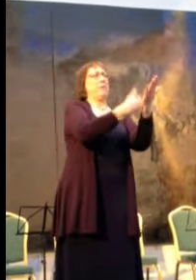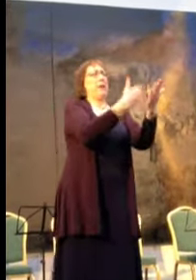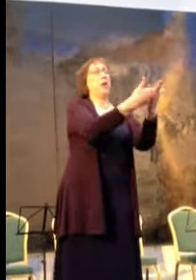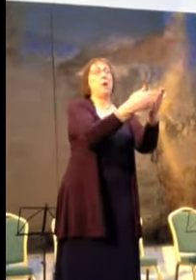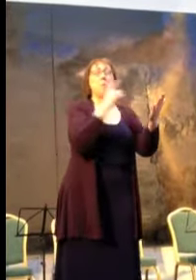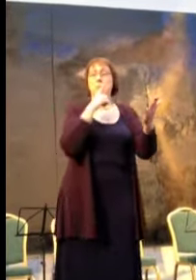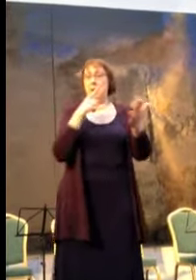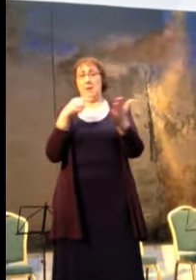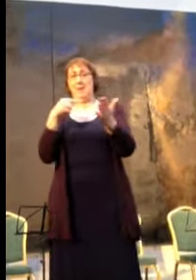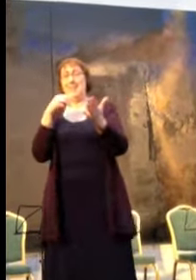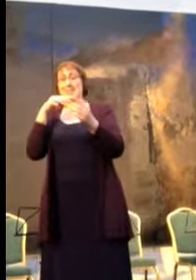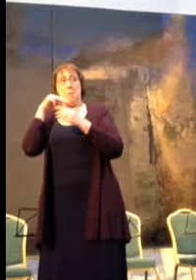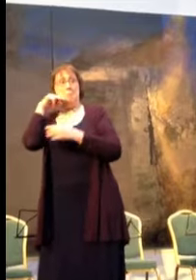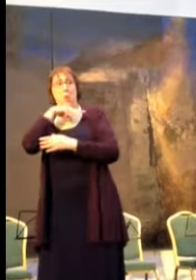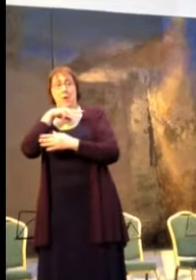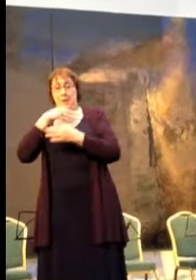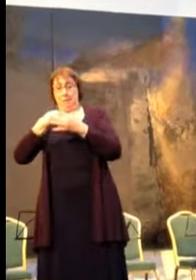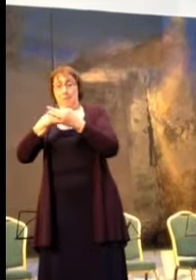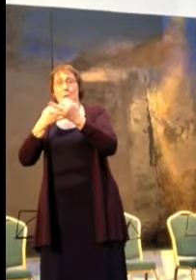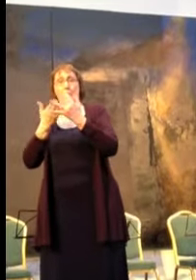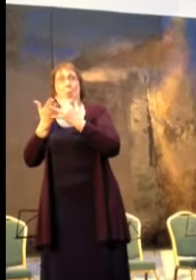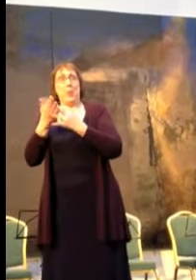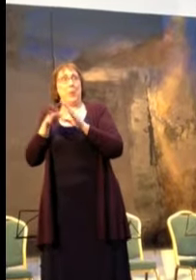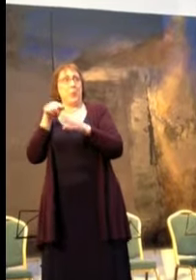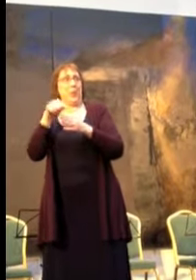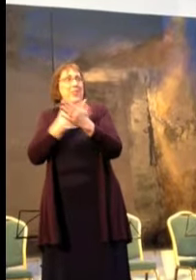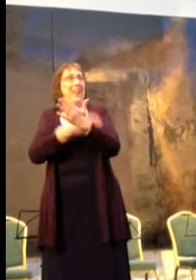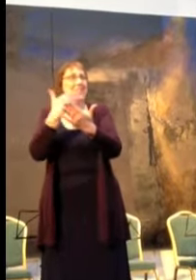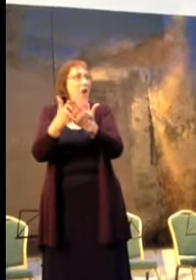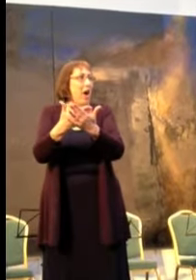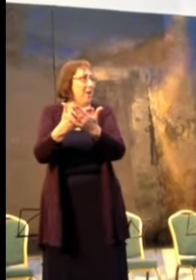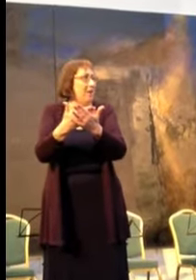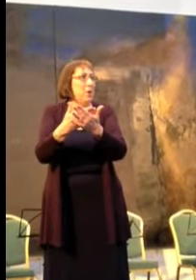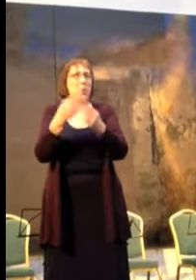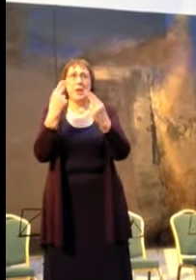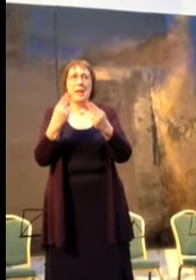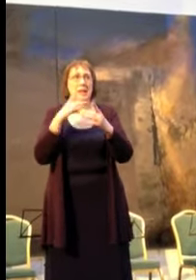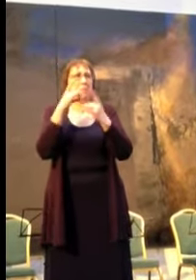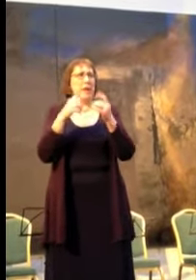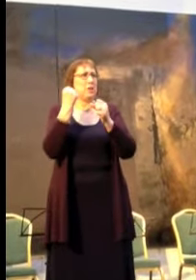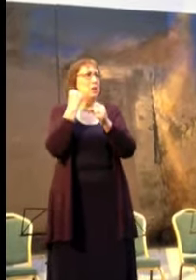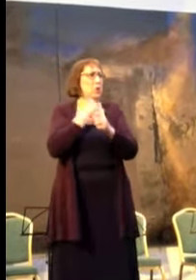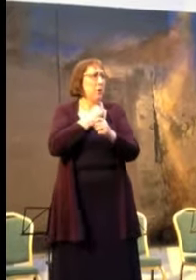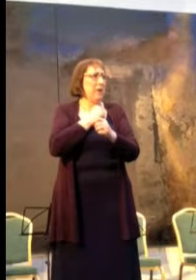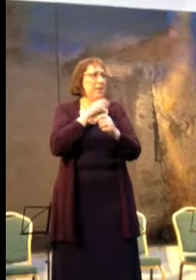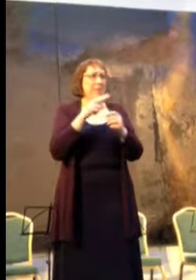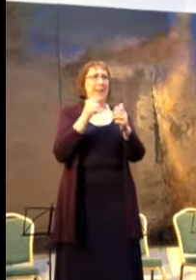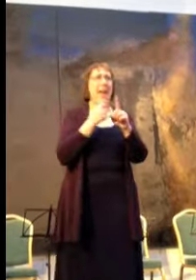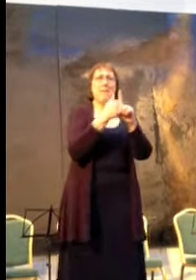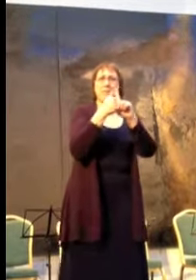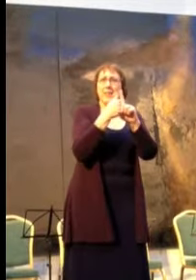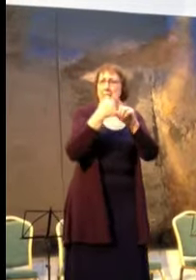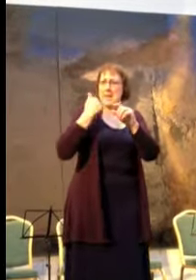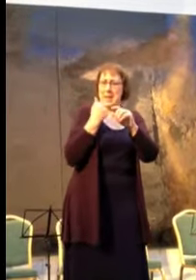important. And the delivery of the administration is a different thing. It is as if you cannot stop the advocacy at the point of achieving